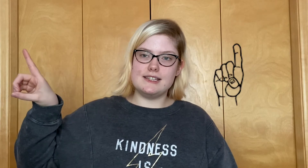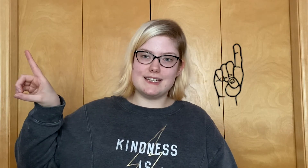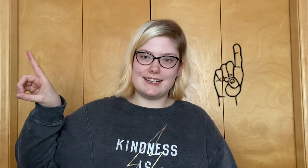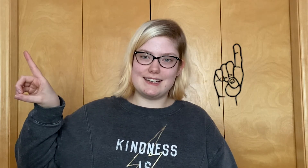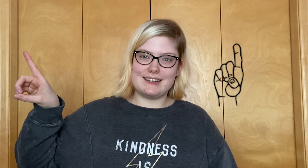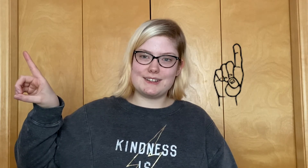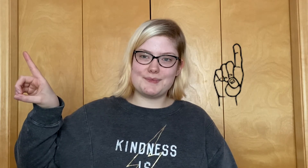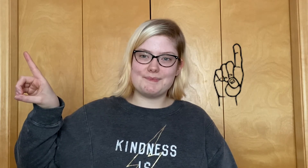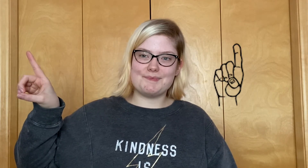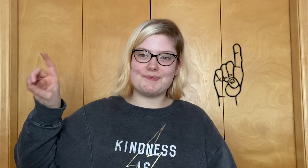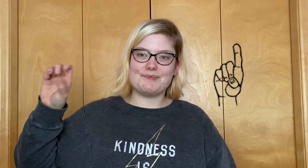D,